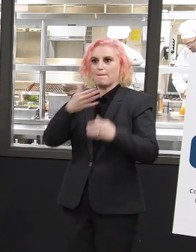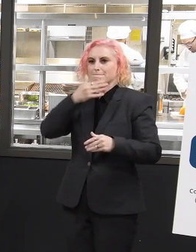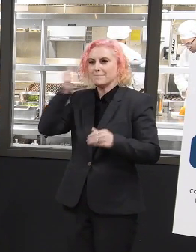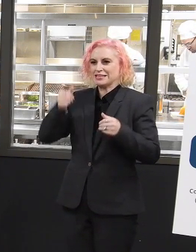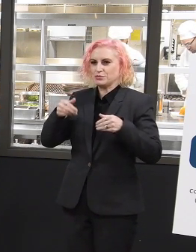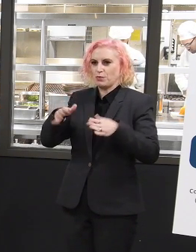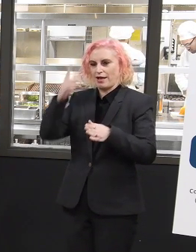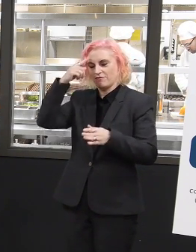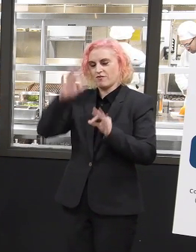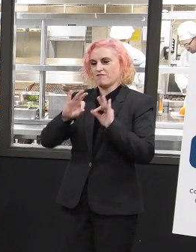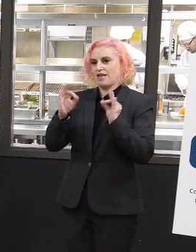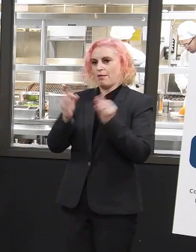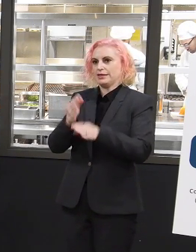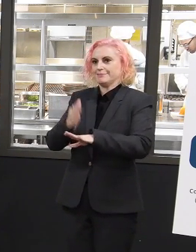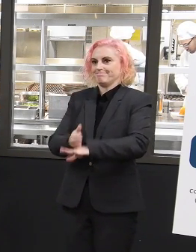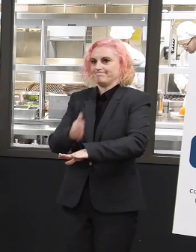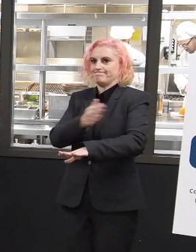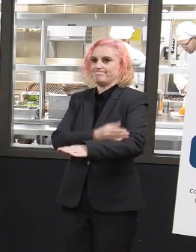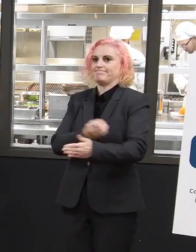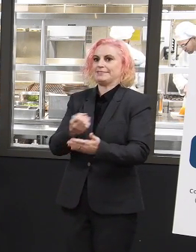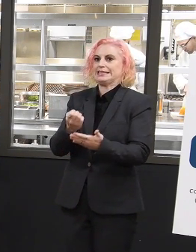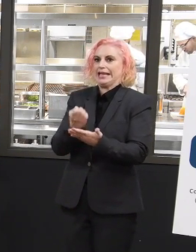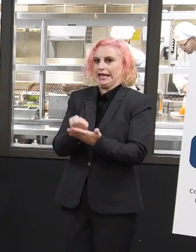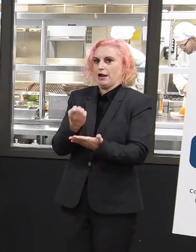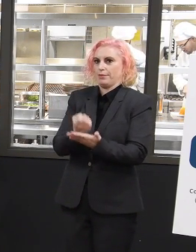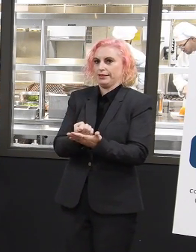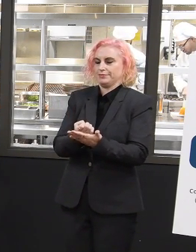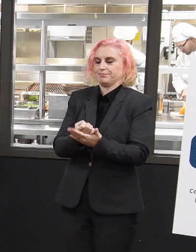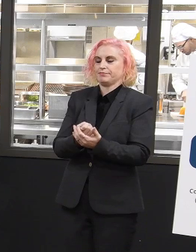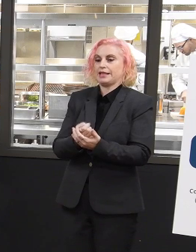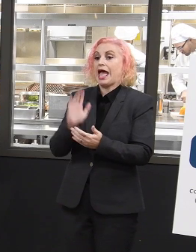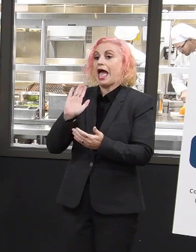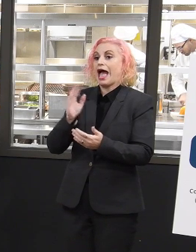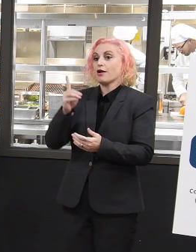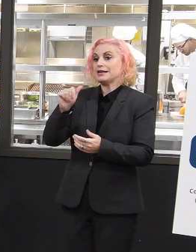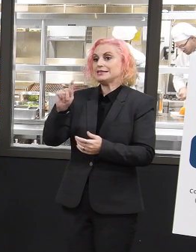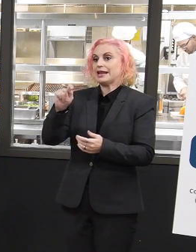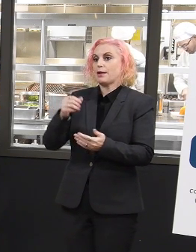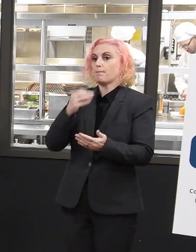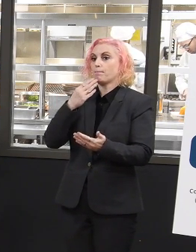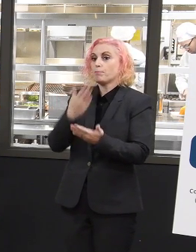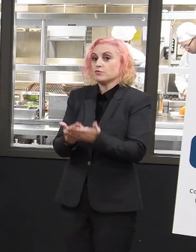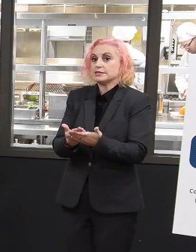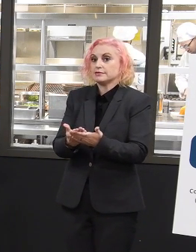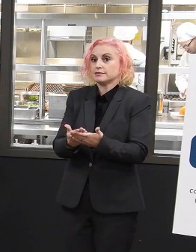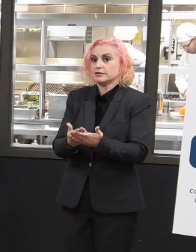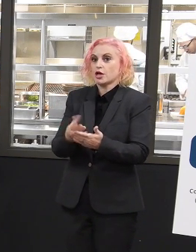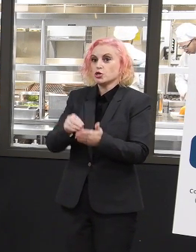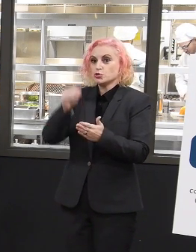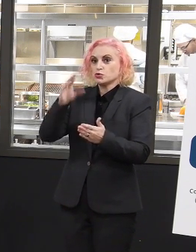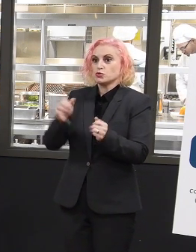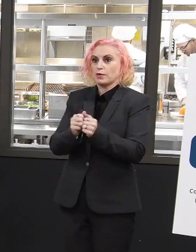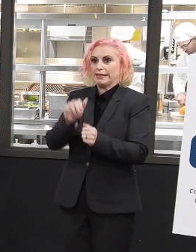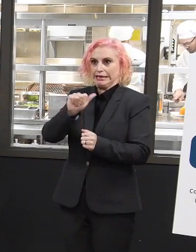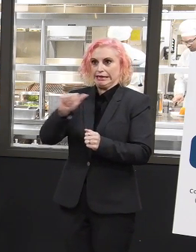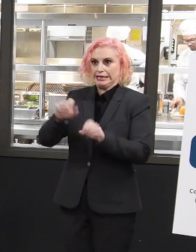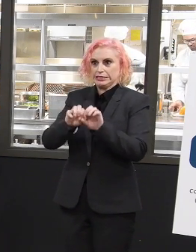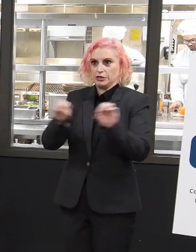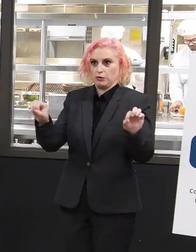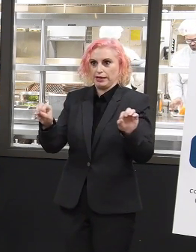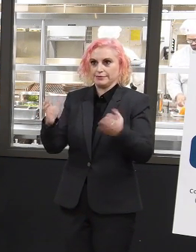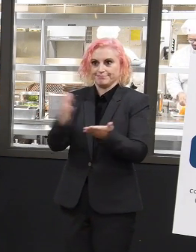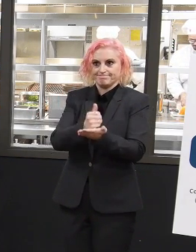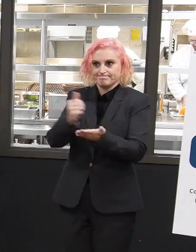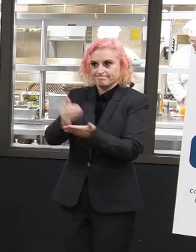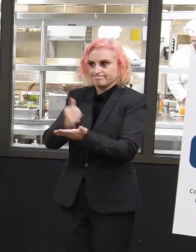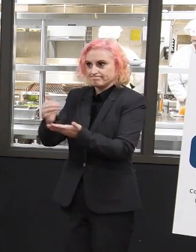way for families to advance economically. Our own data proves it. Students who have their associate degree earn